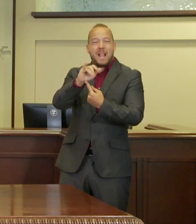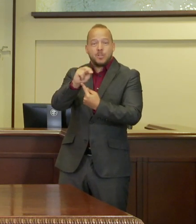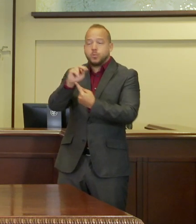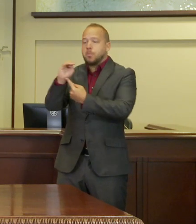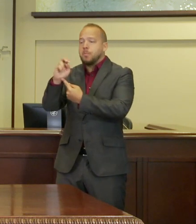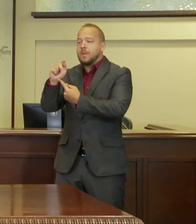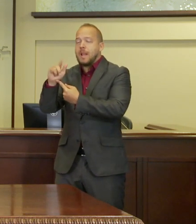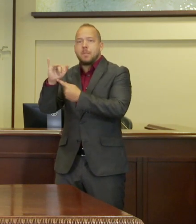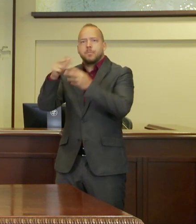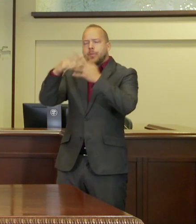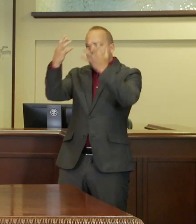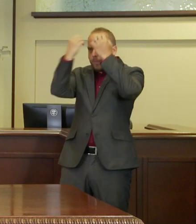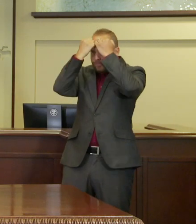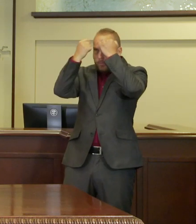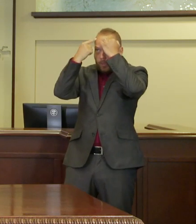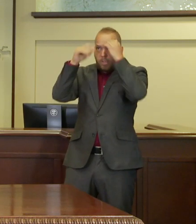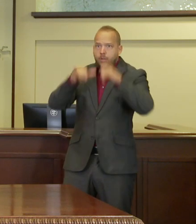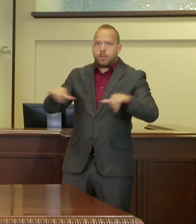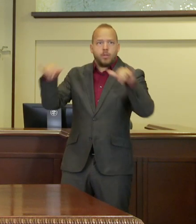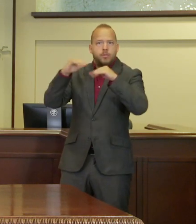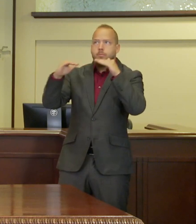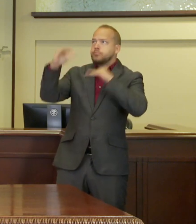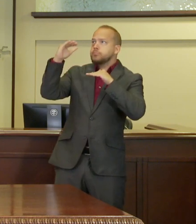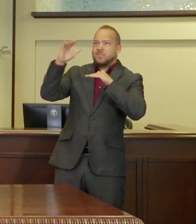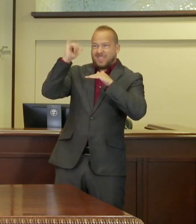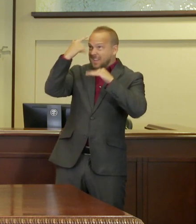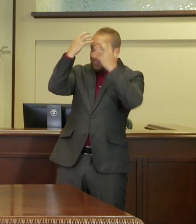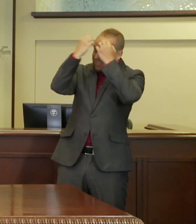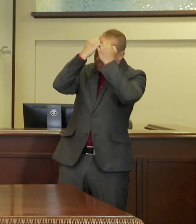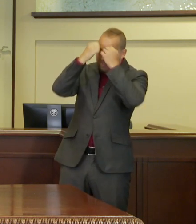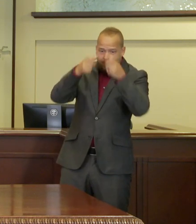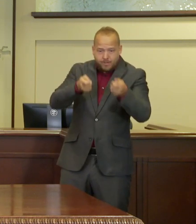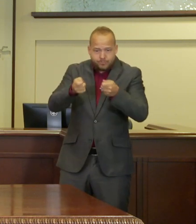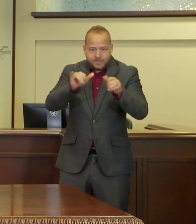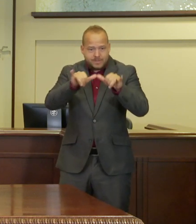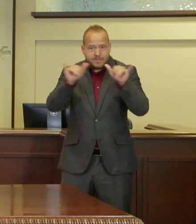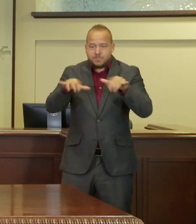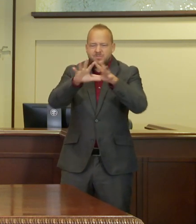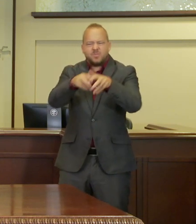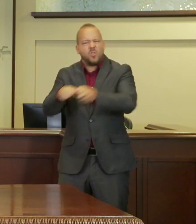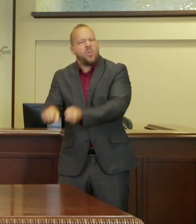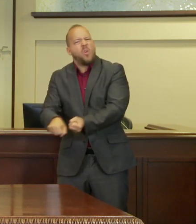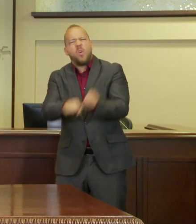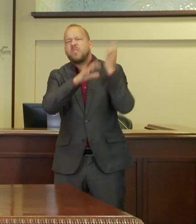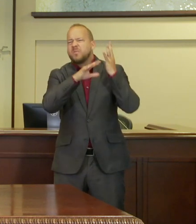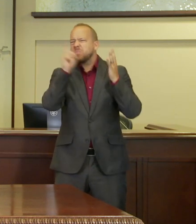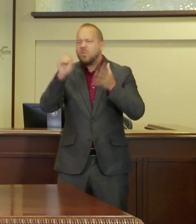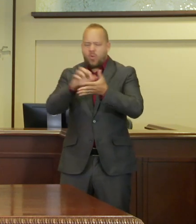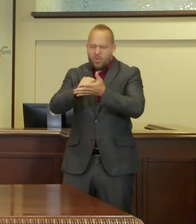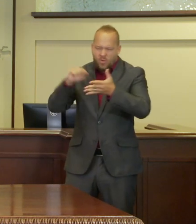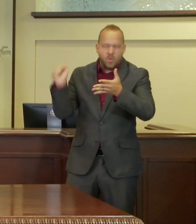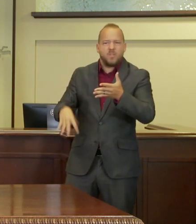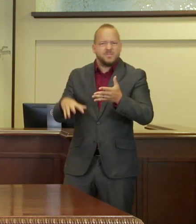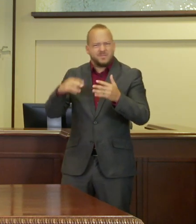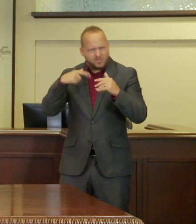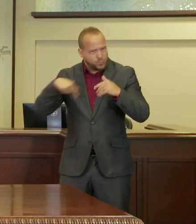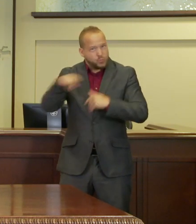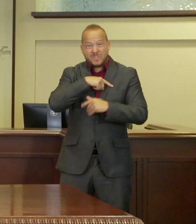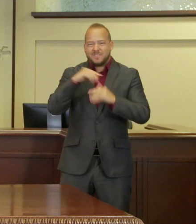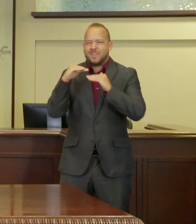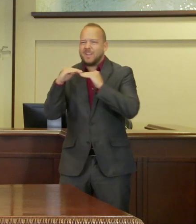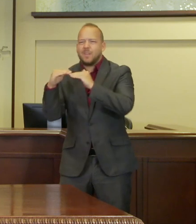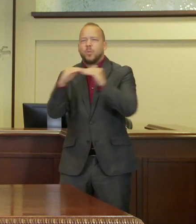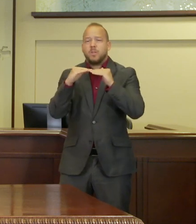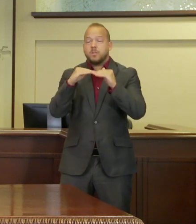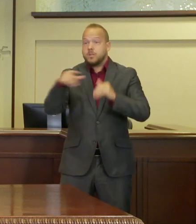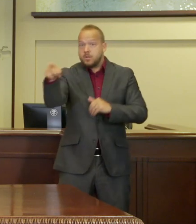be about the business of tearing them down and replacing them with ones that are equitable and just. If you're a white person, you need to do your